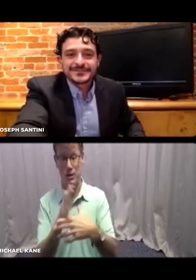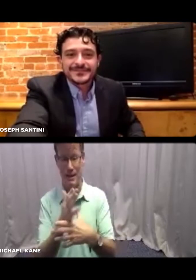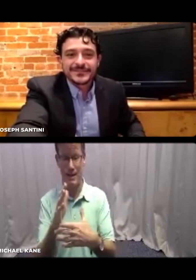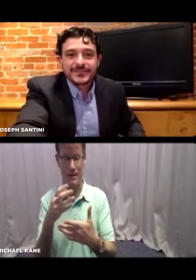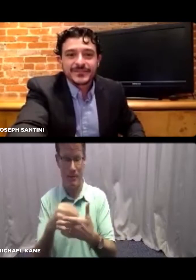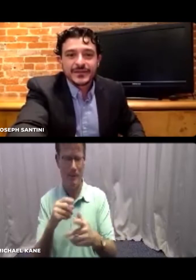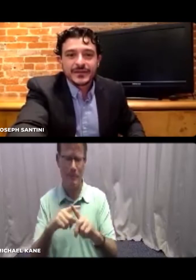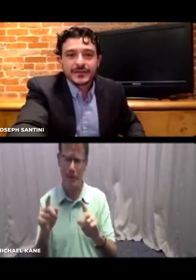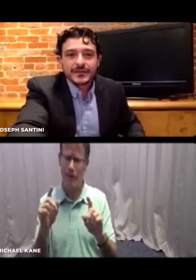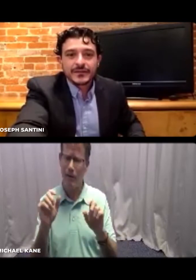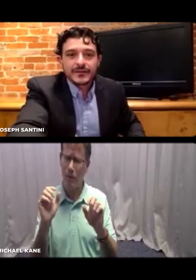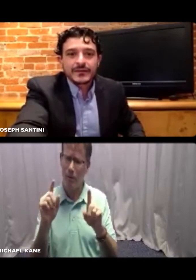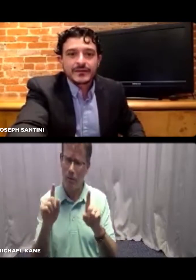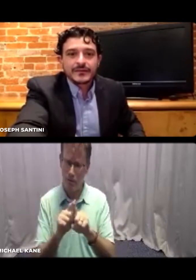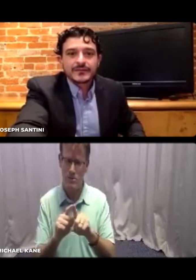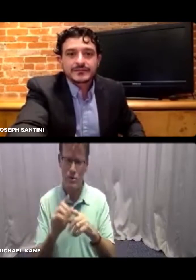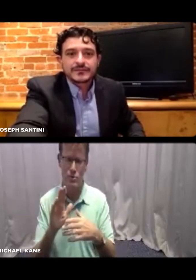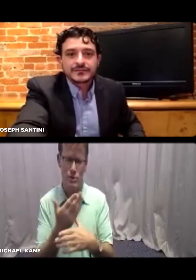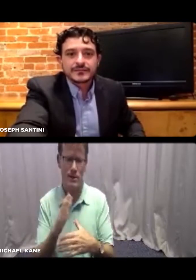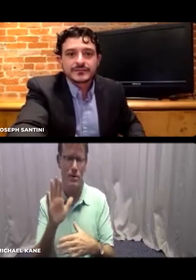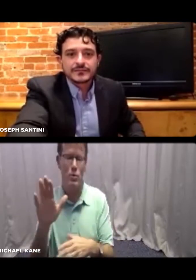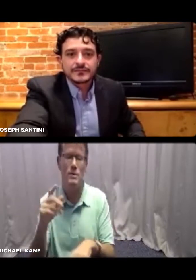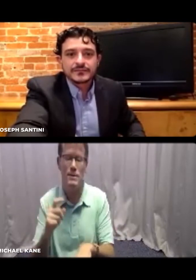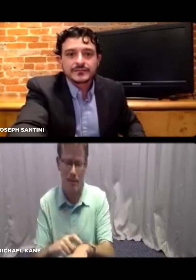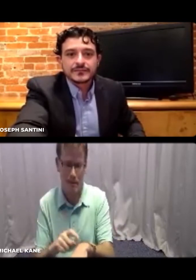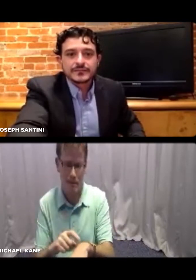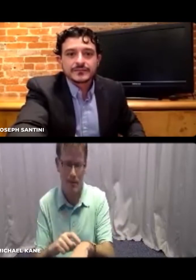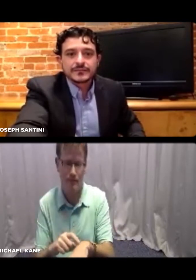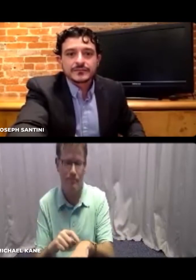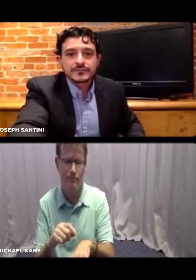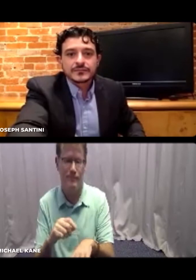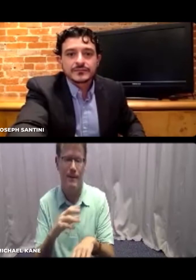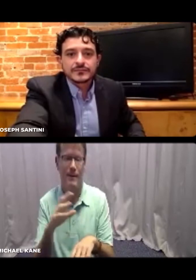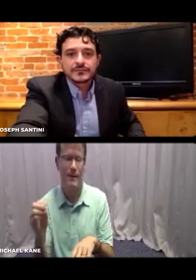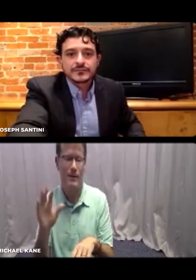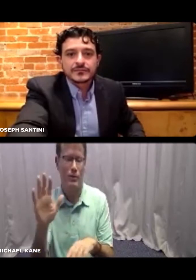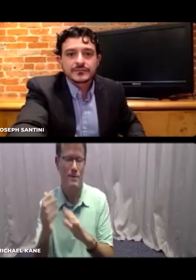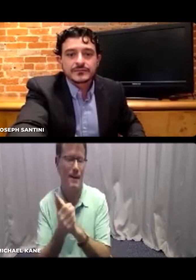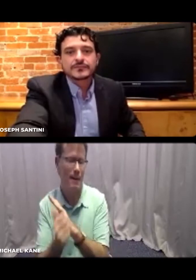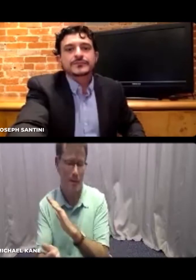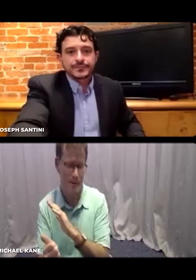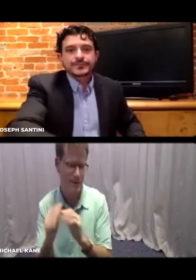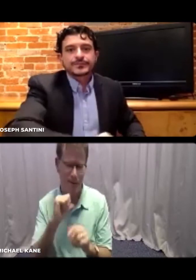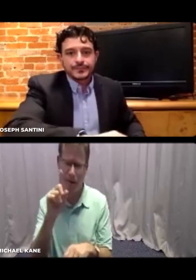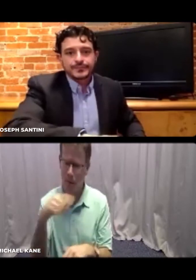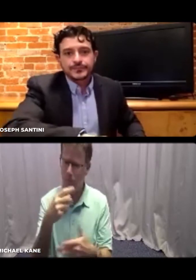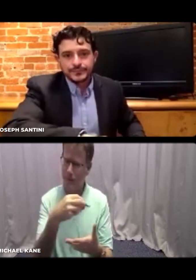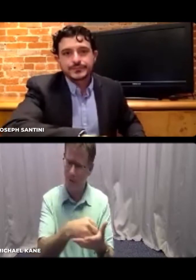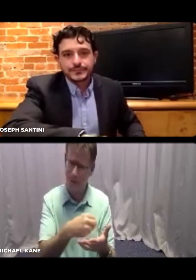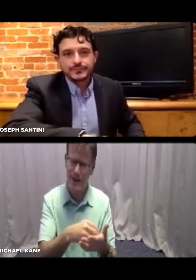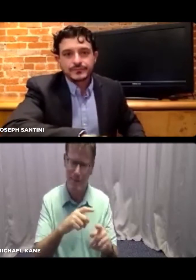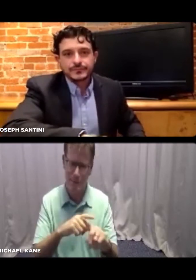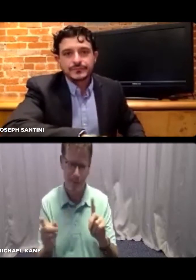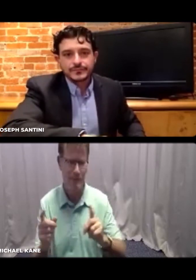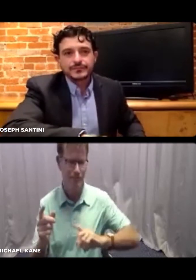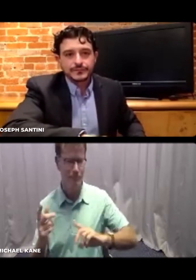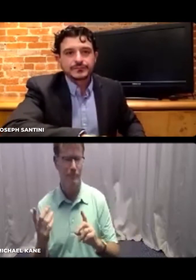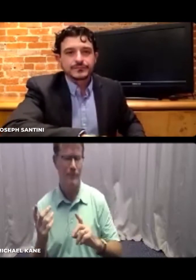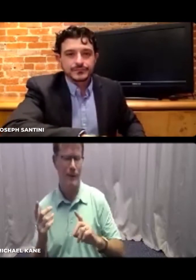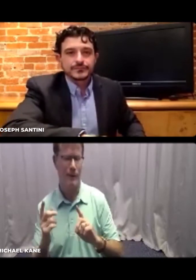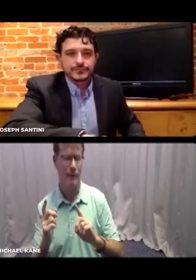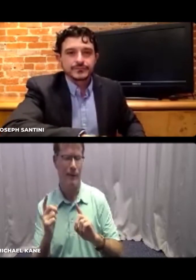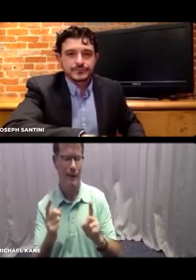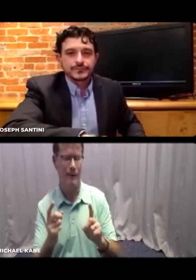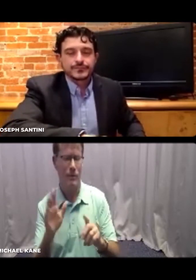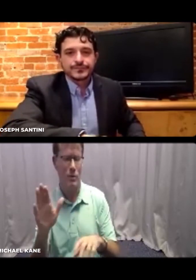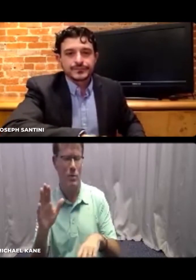one is share. However, you can share other things other than money. It could be your time or your knowledge. Doesn't